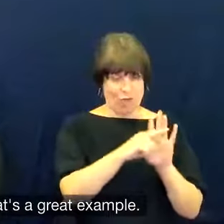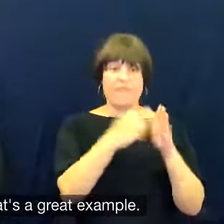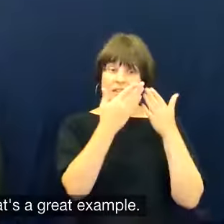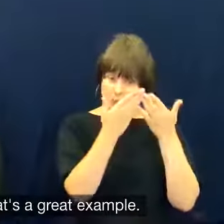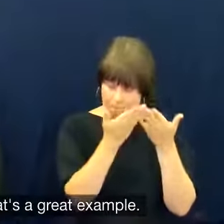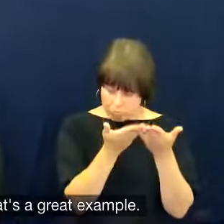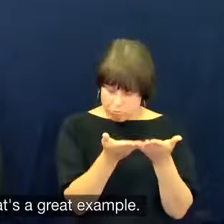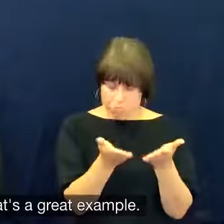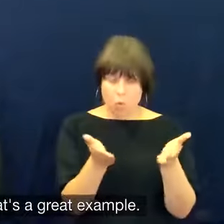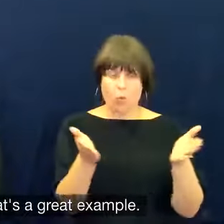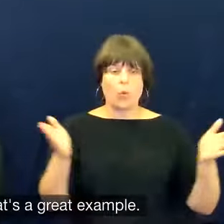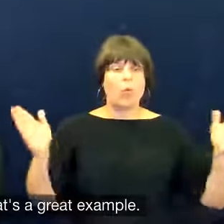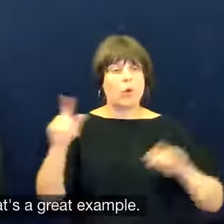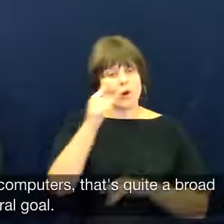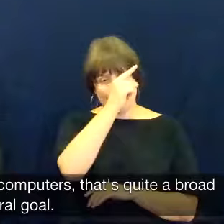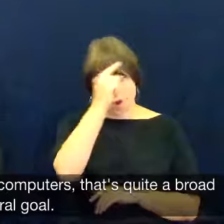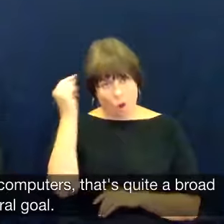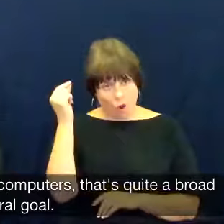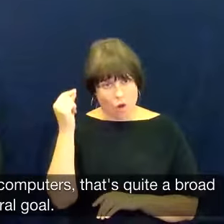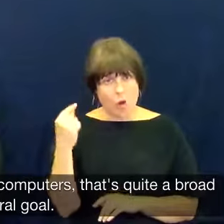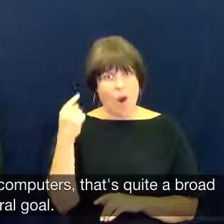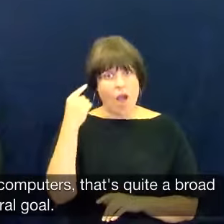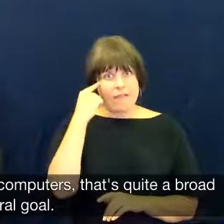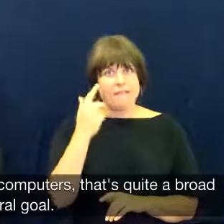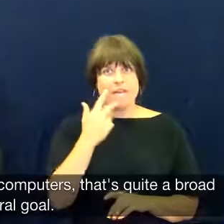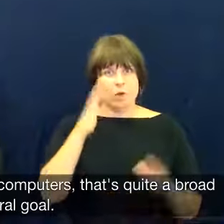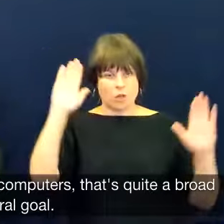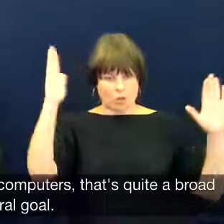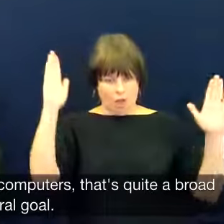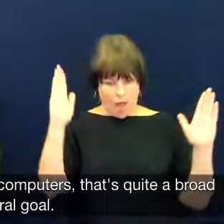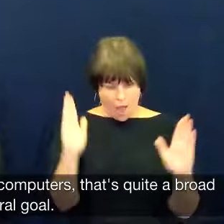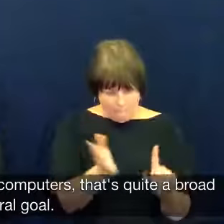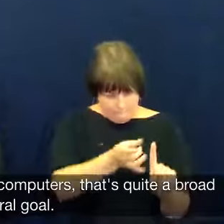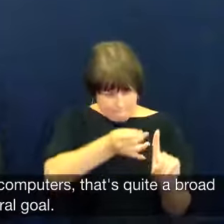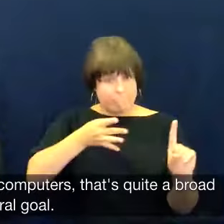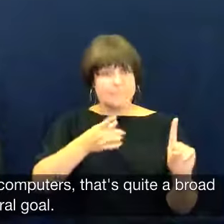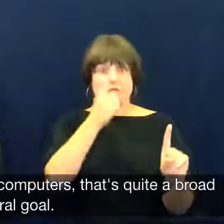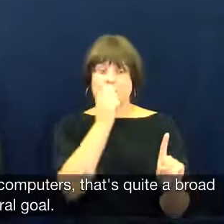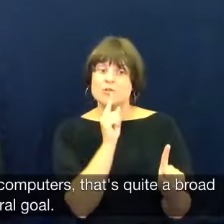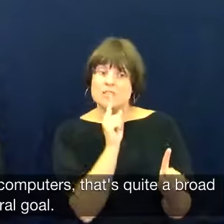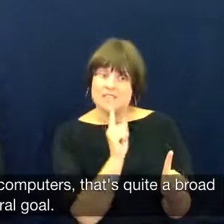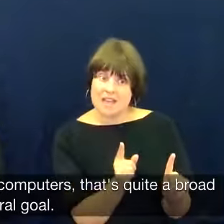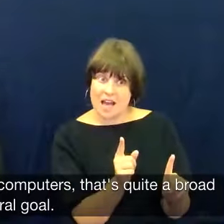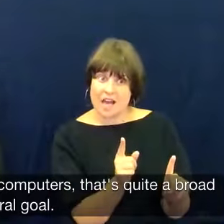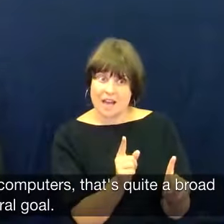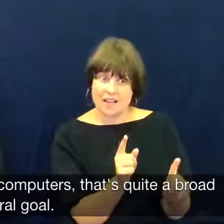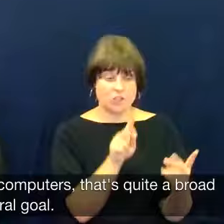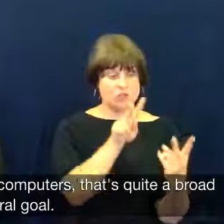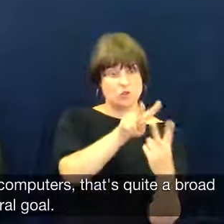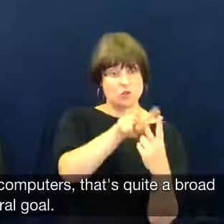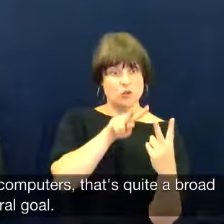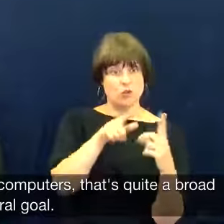broad general goal. So I guess to make it specific, you could say exactly, like come up with 2 or